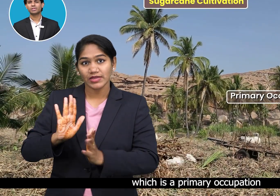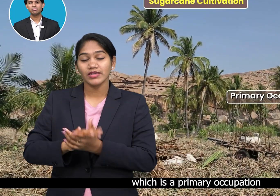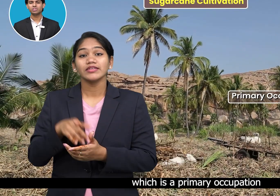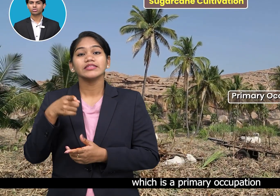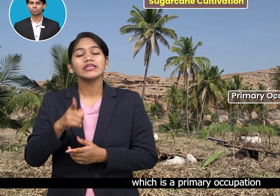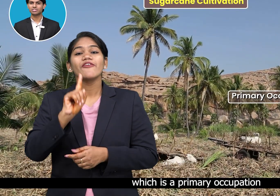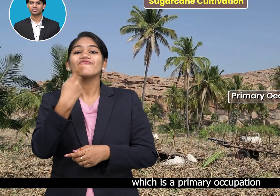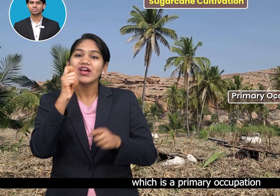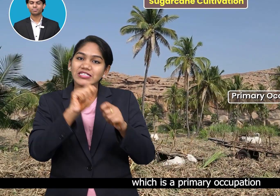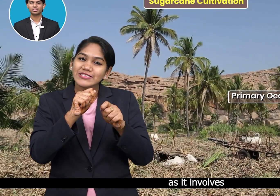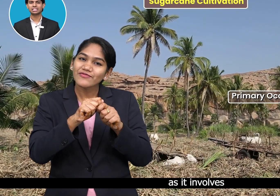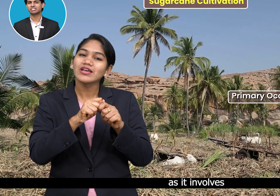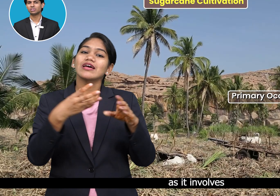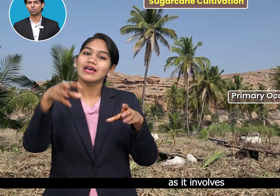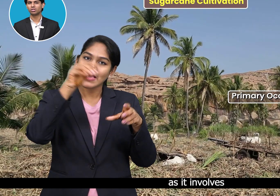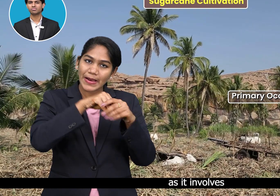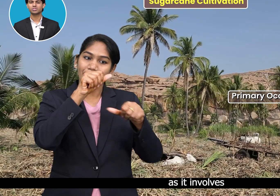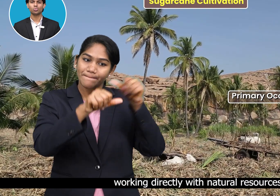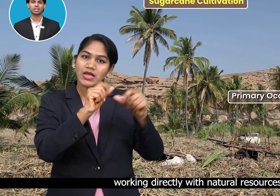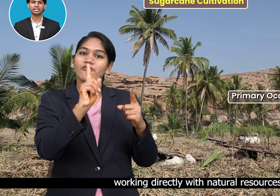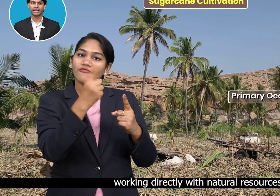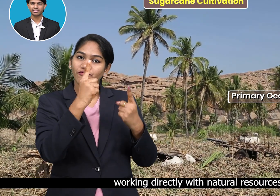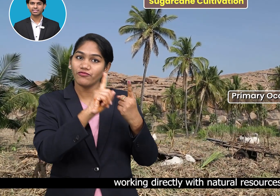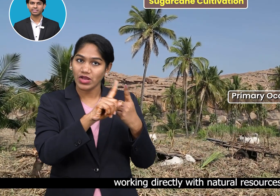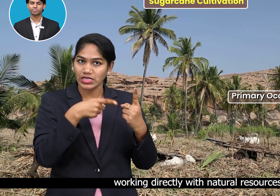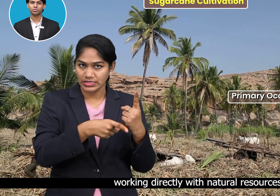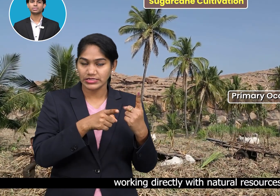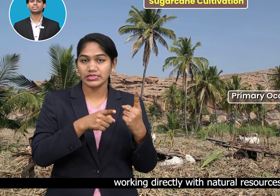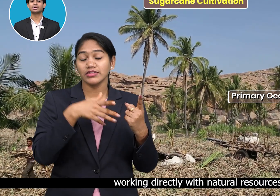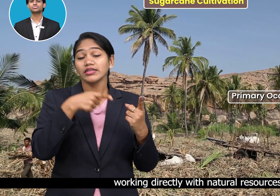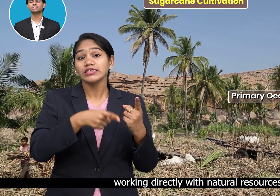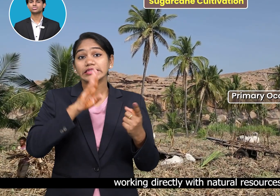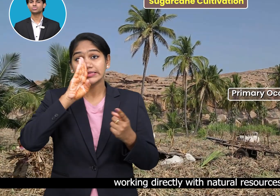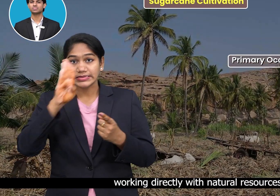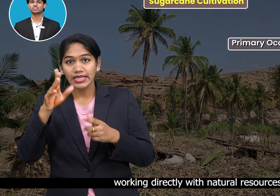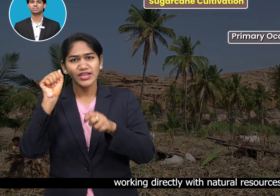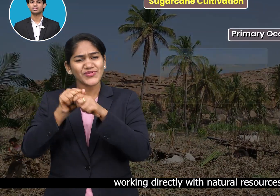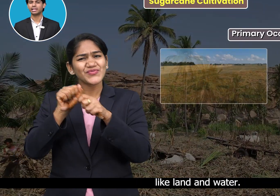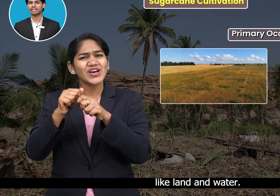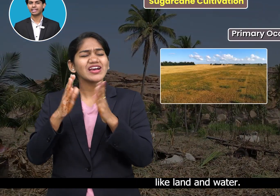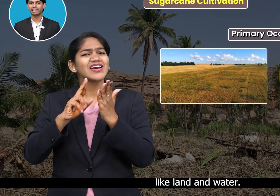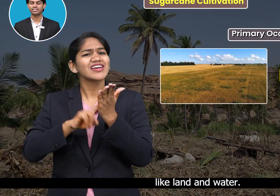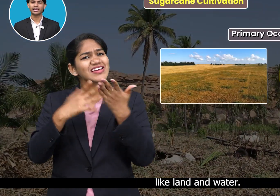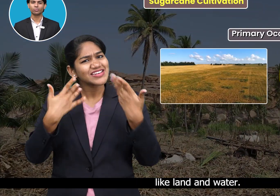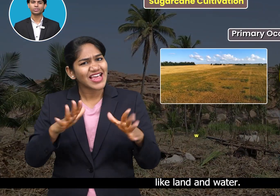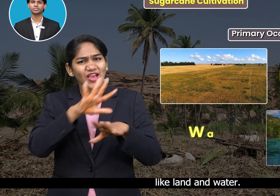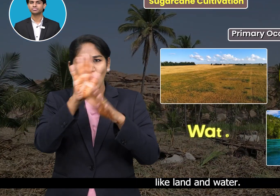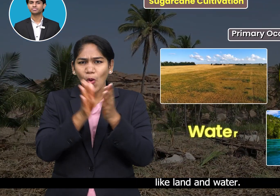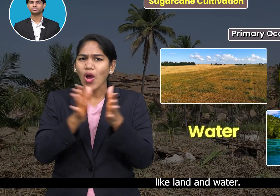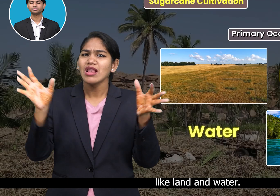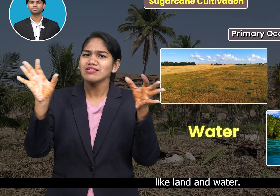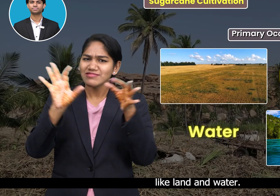which is a primary occupation as it involves working directly with natural resources like land and